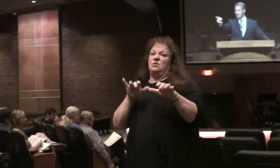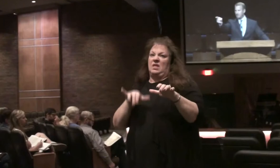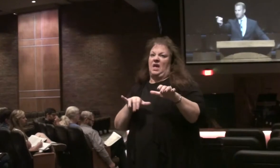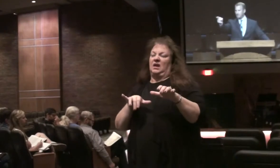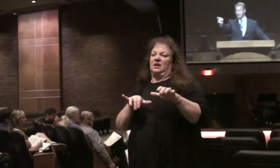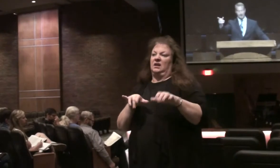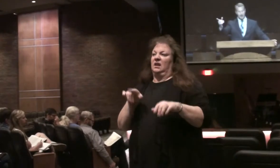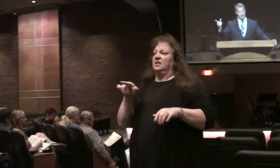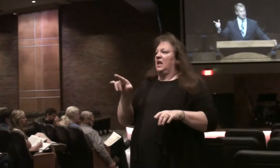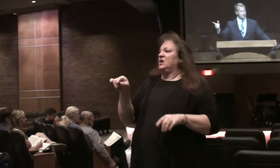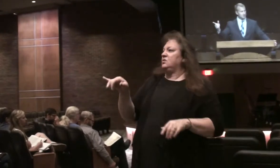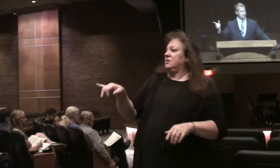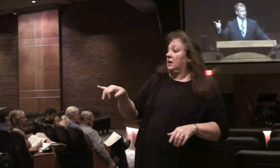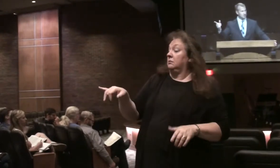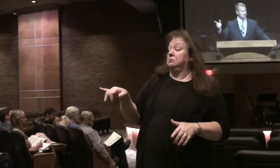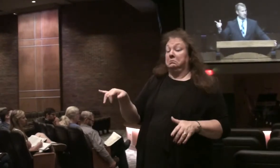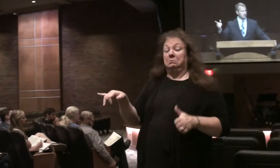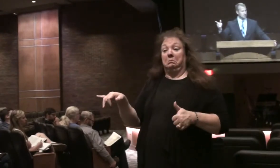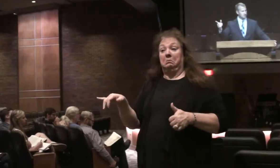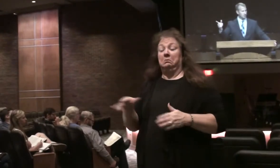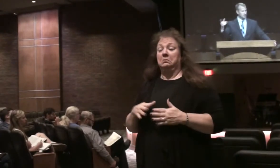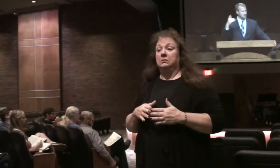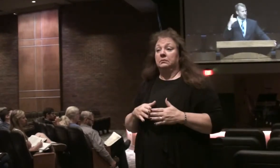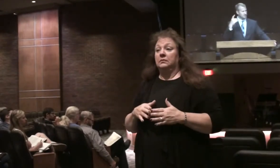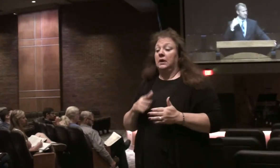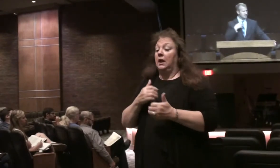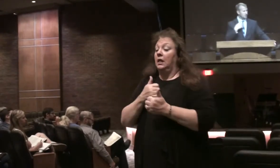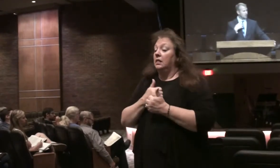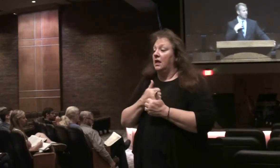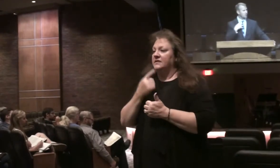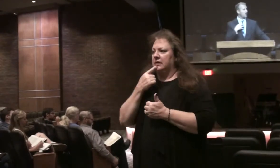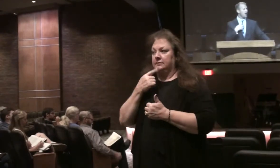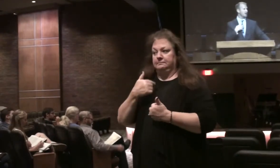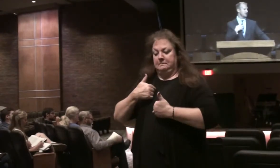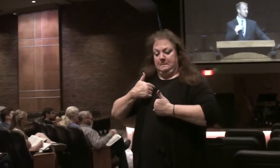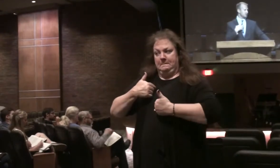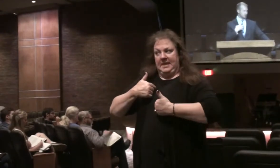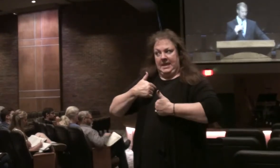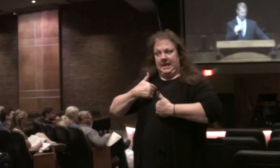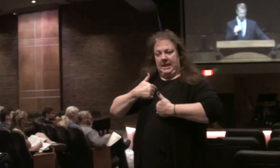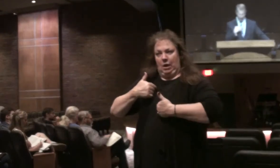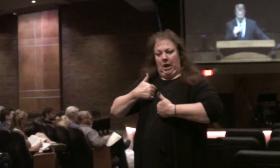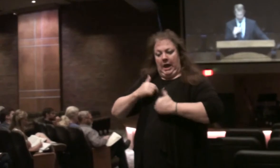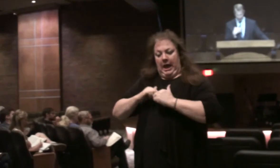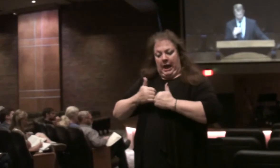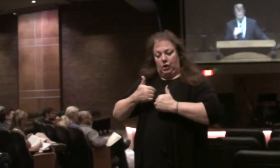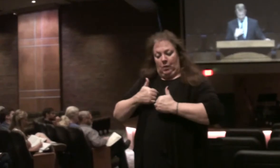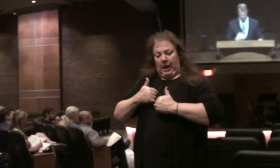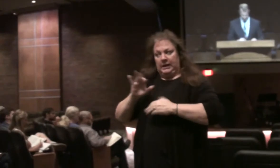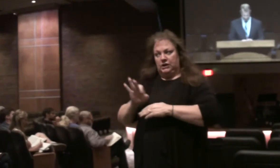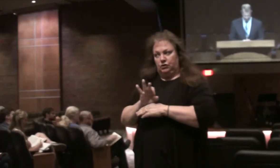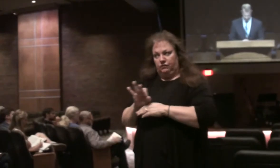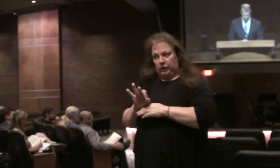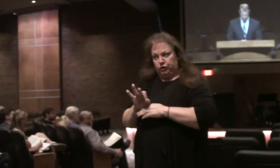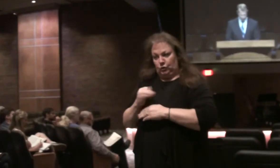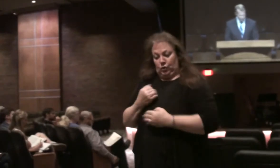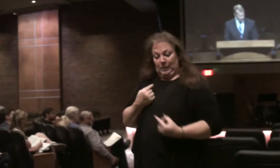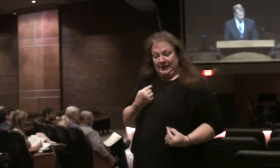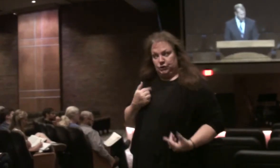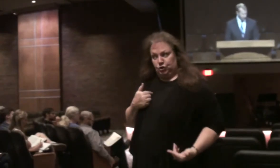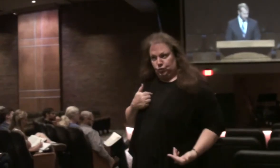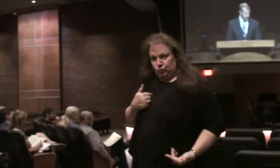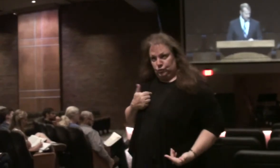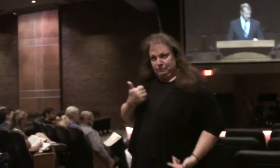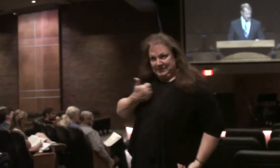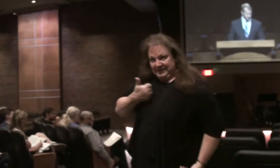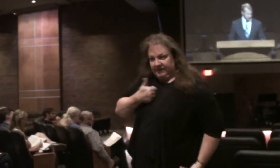do that. And that might be true. What love does is say, what do I need to do? How do I need to function in love? So let's look